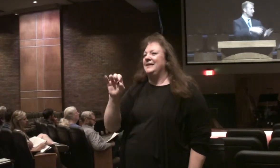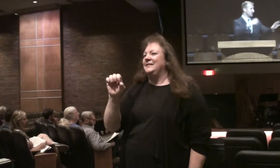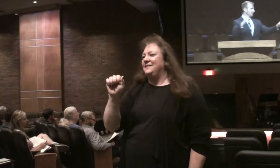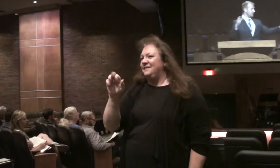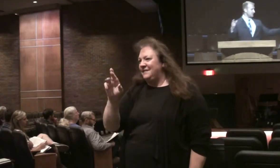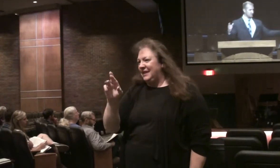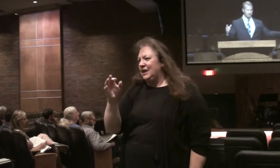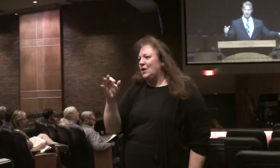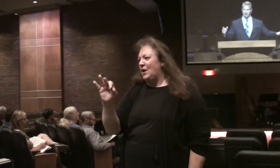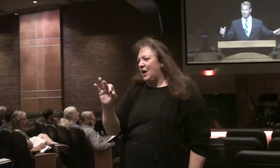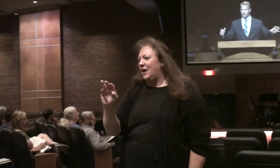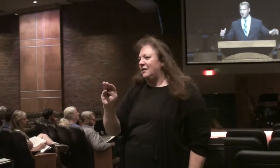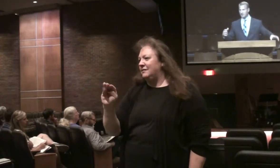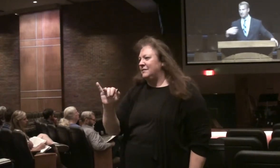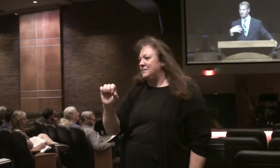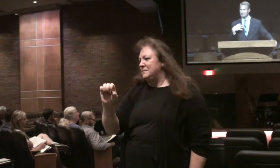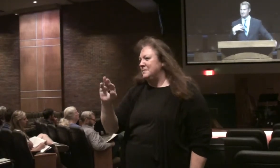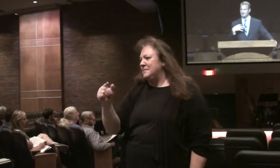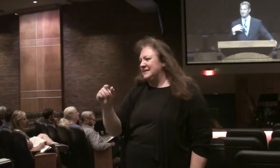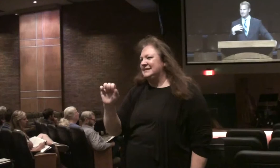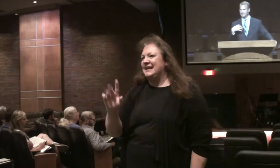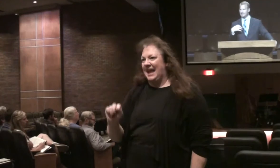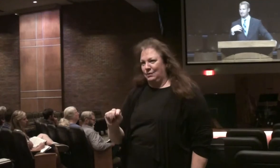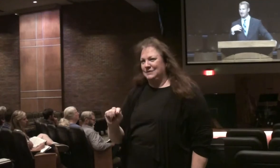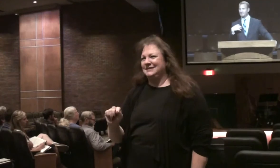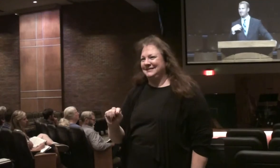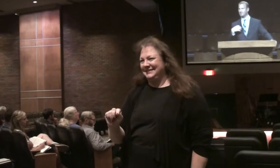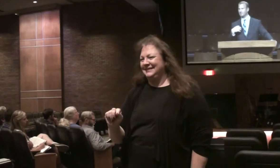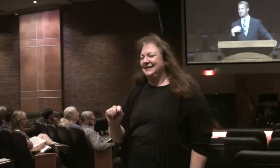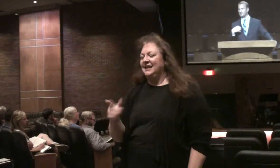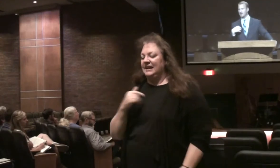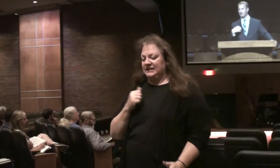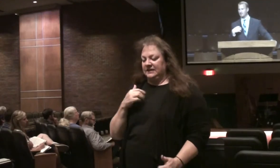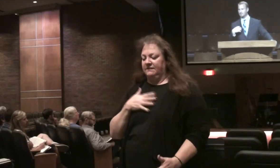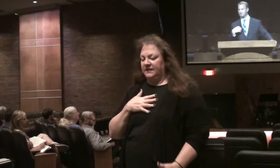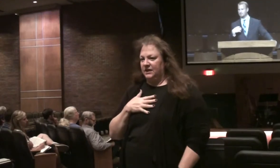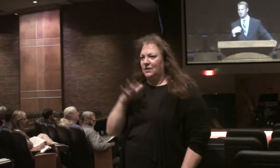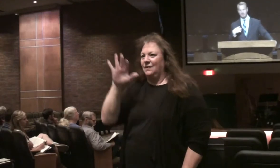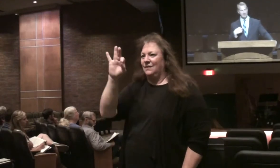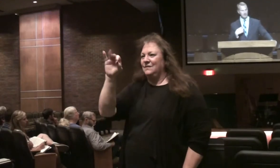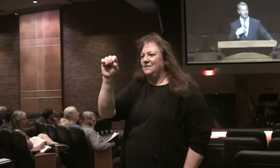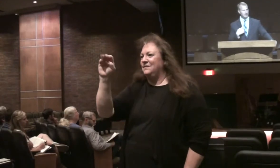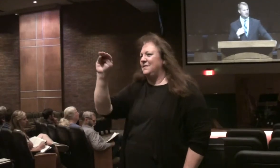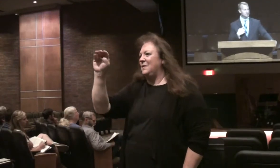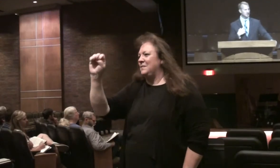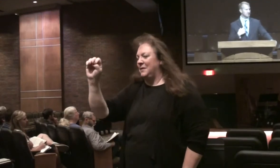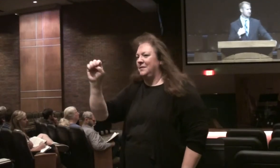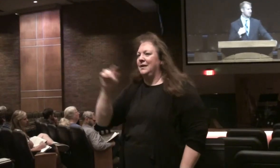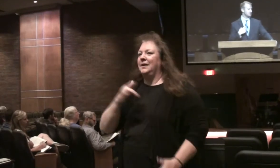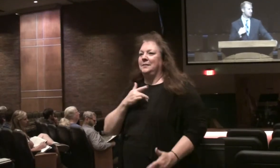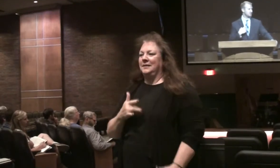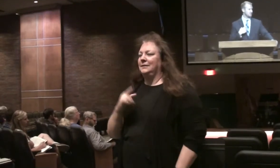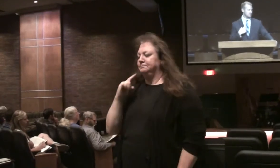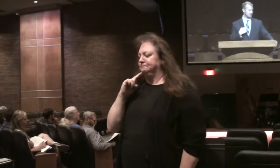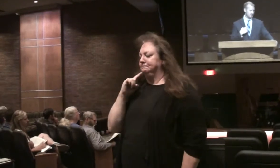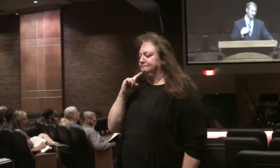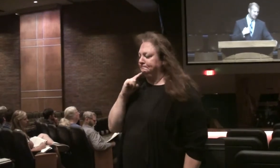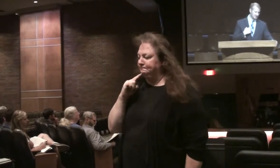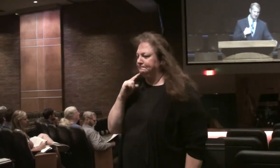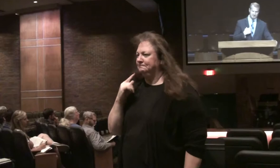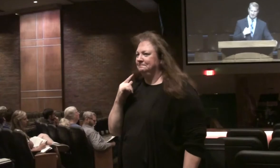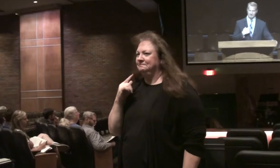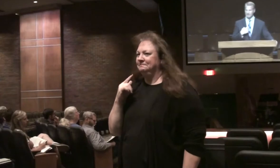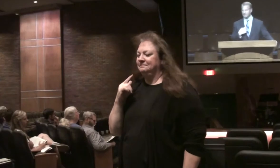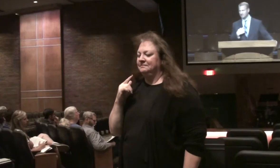and see that everything their friends are doing, and they have a fear of missing out. Usually that probably comes from jealousy. They